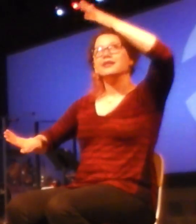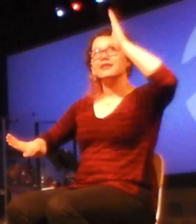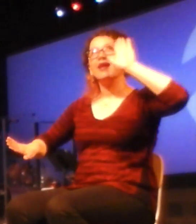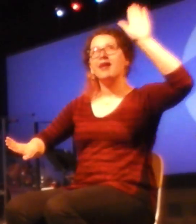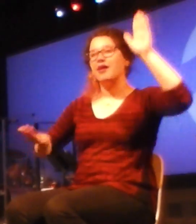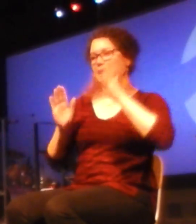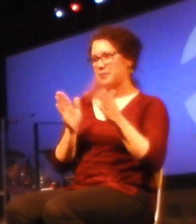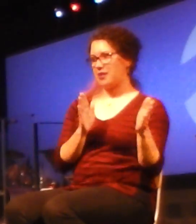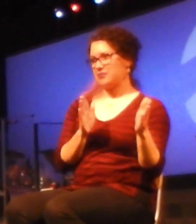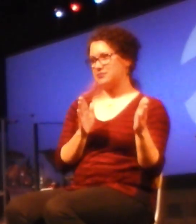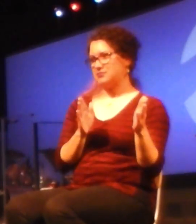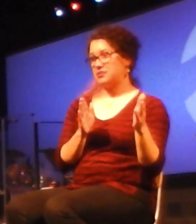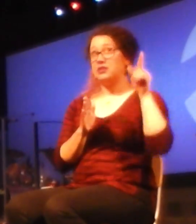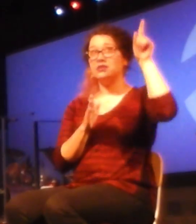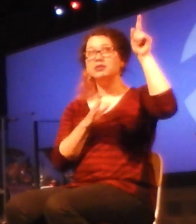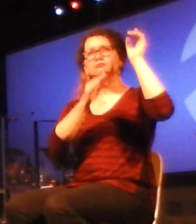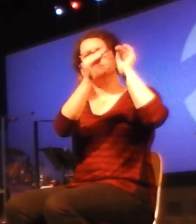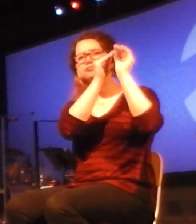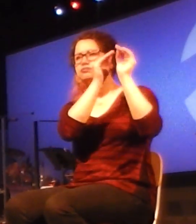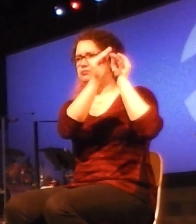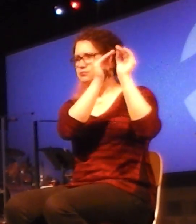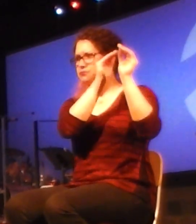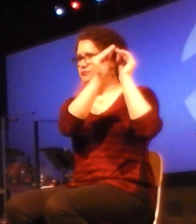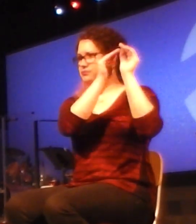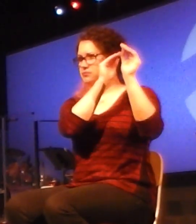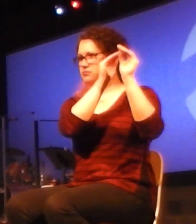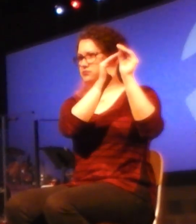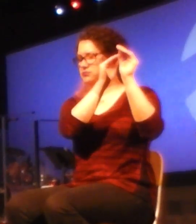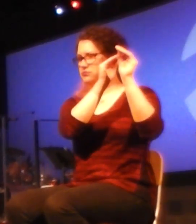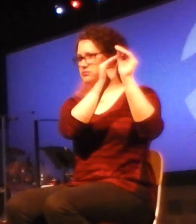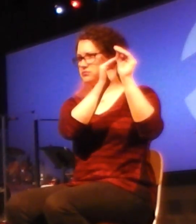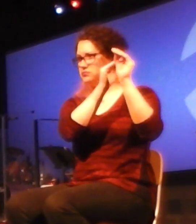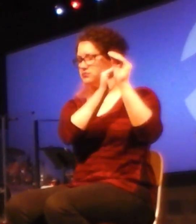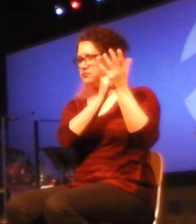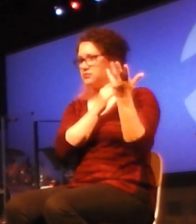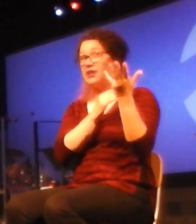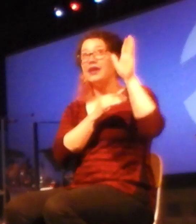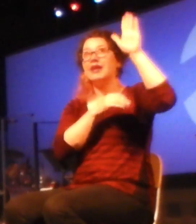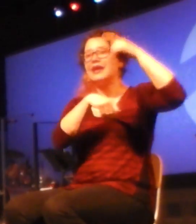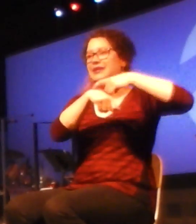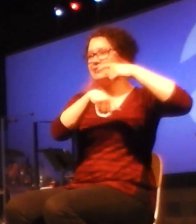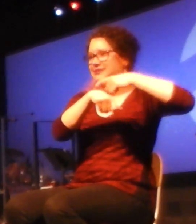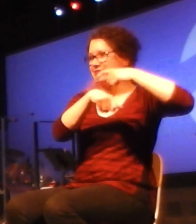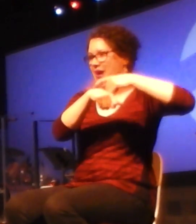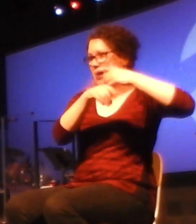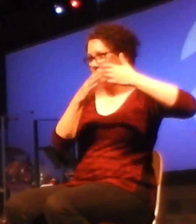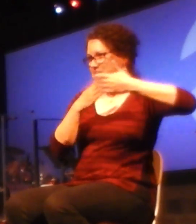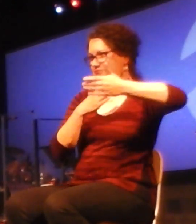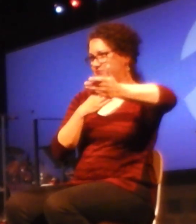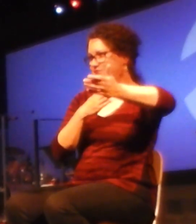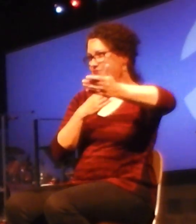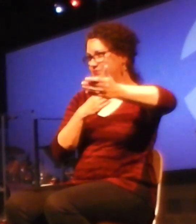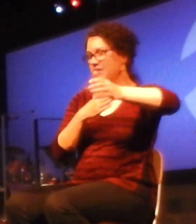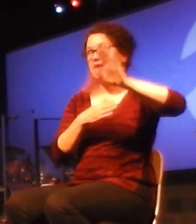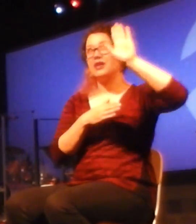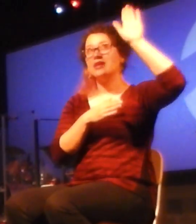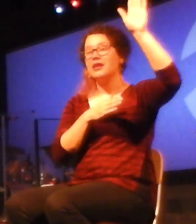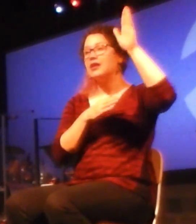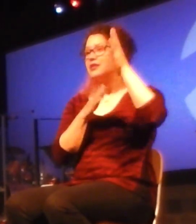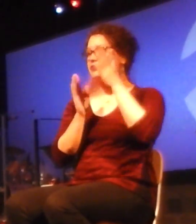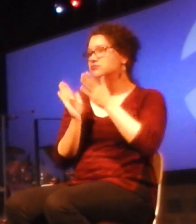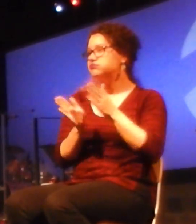God restores. But God restores, and it's his timing, and it's his